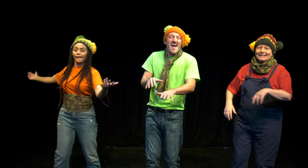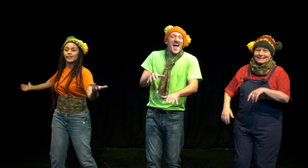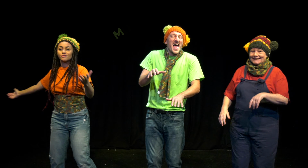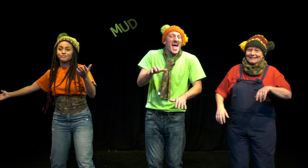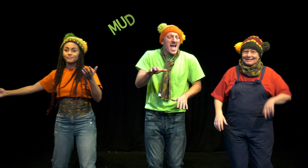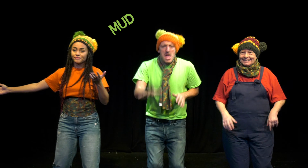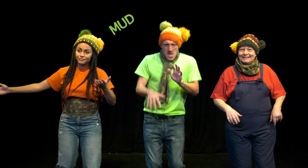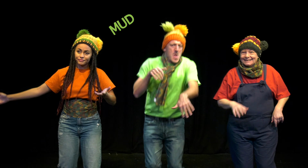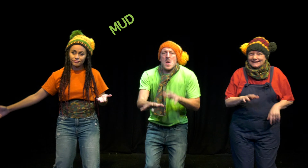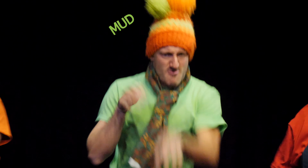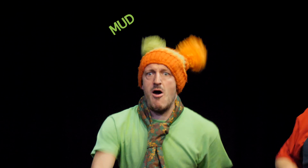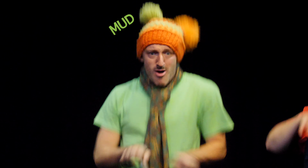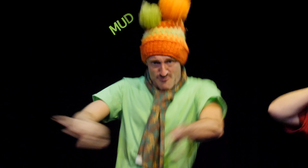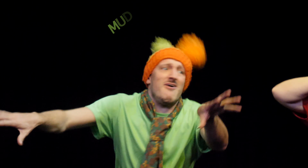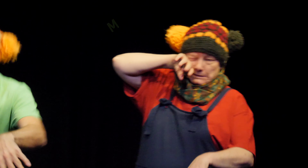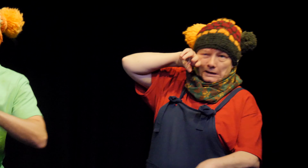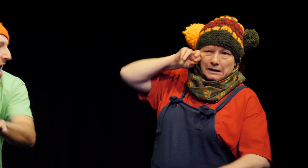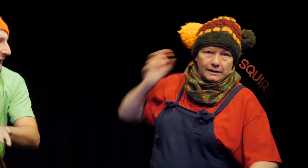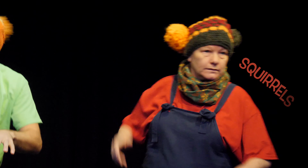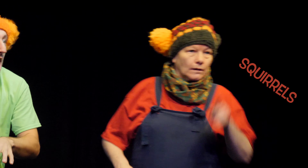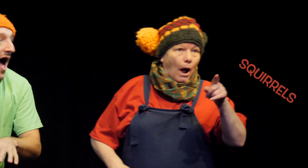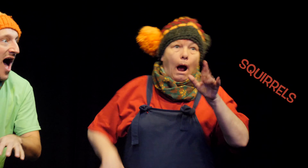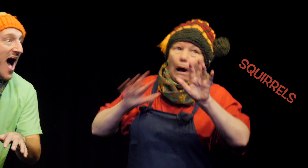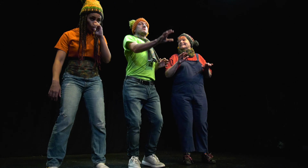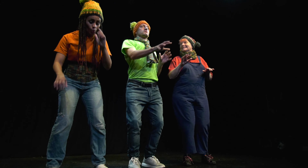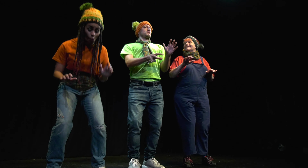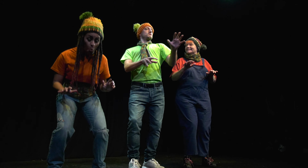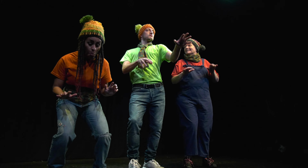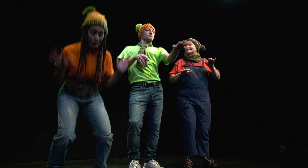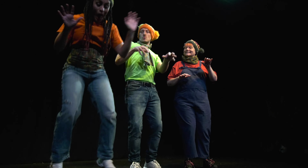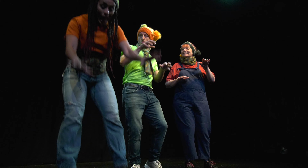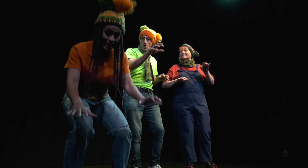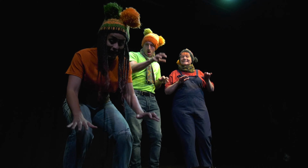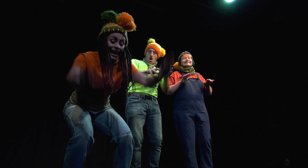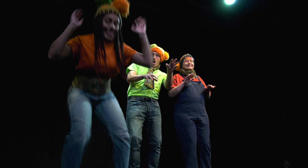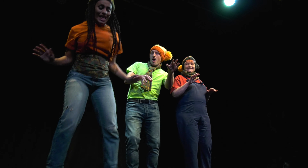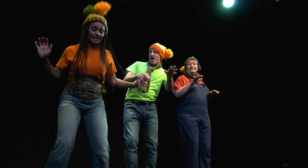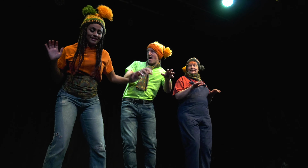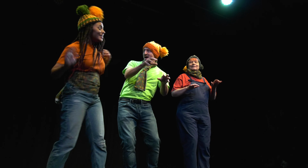Stomping through the mud, chasing all the squirrels, leaving Big Bear paw prints everywhere.